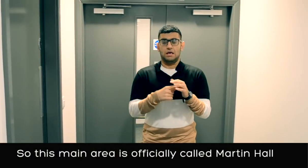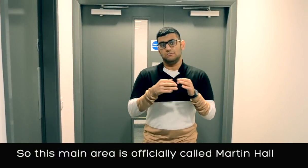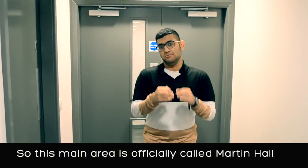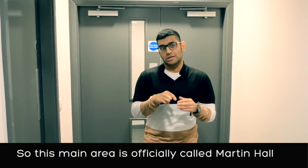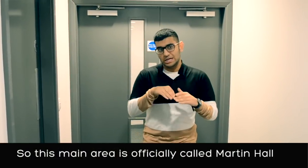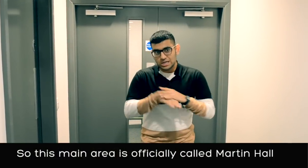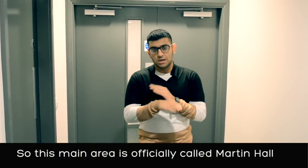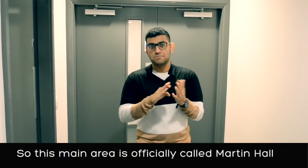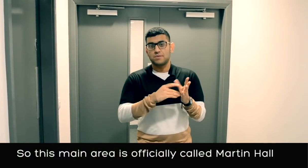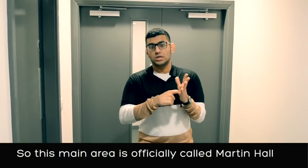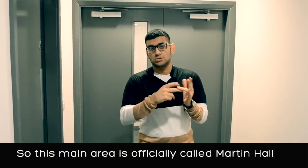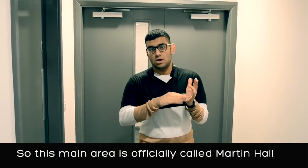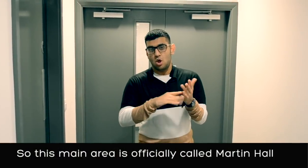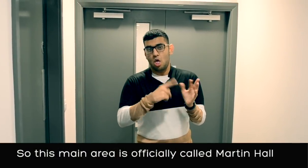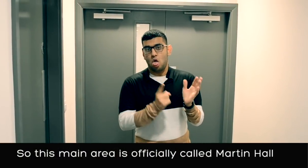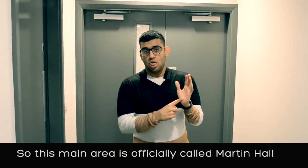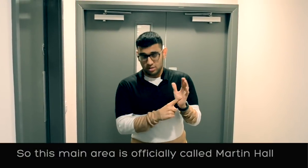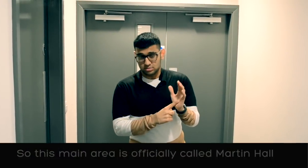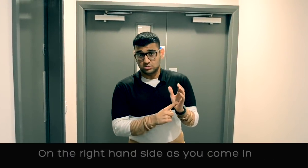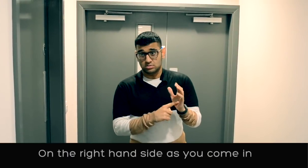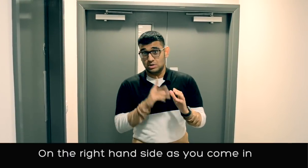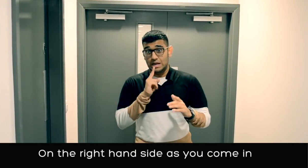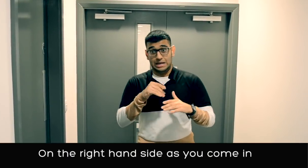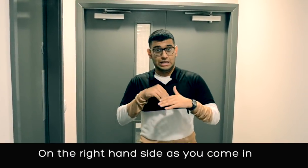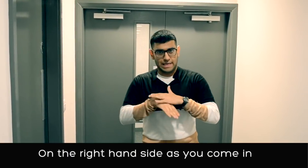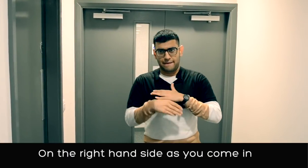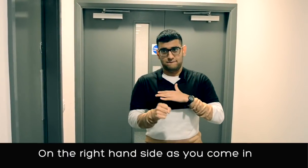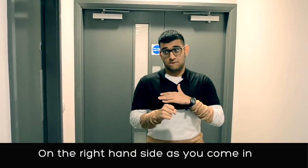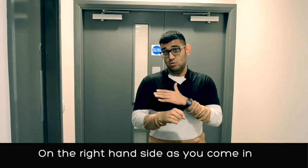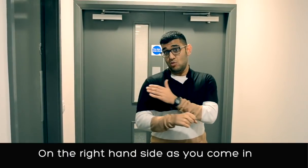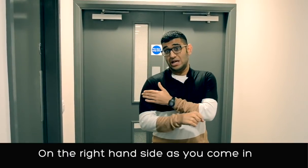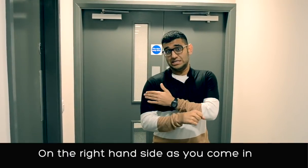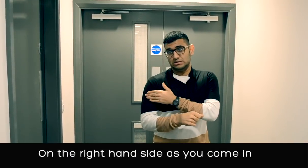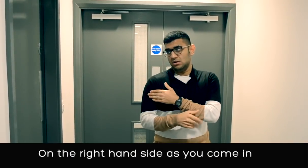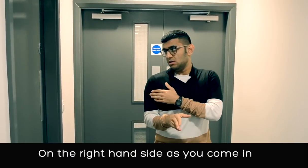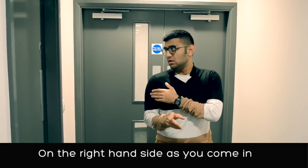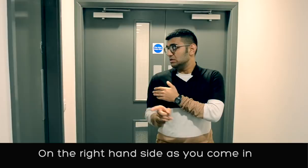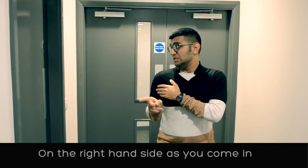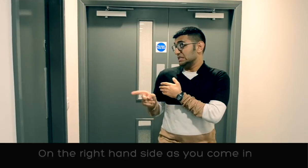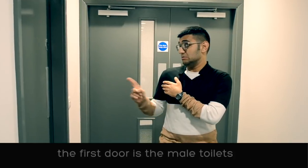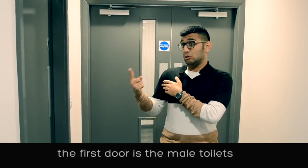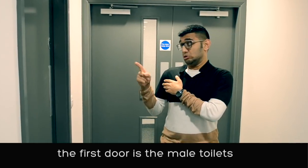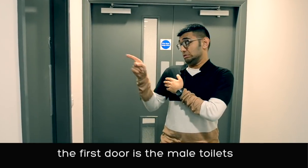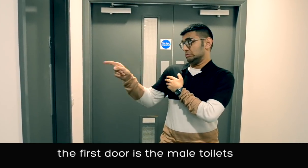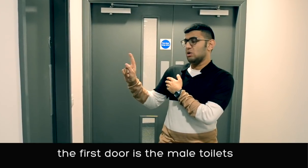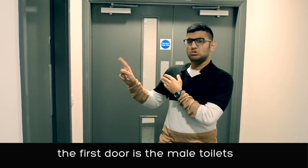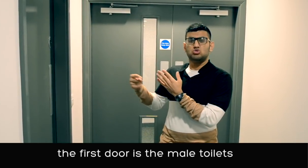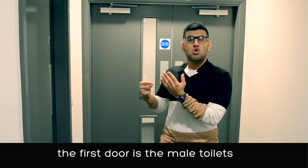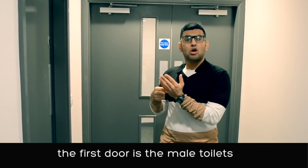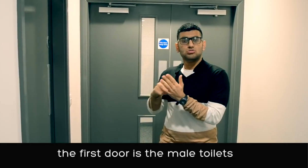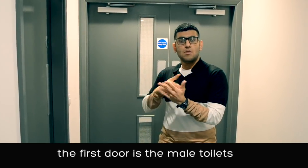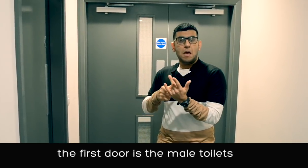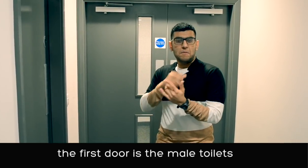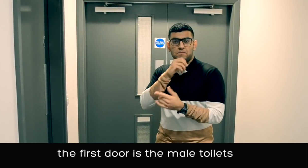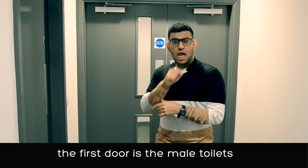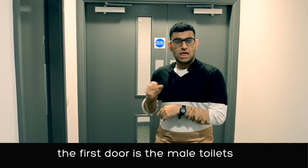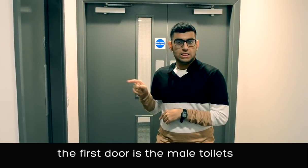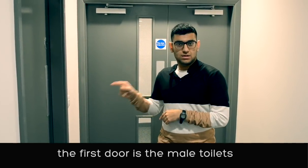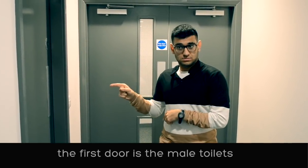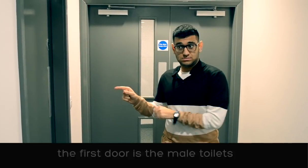So this main area is officially called Martin Hall. On the right hand side as you come in, the first door is the male toilets and the second door